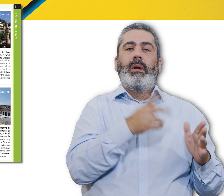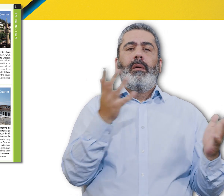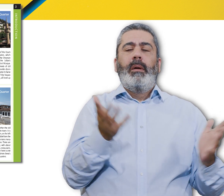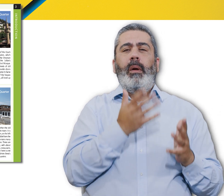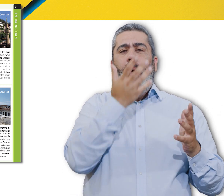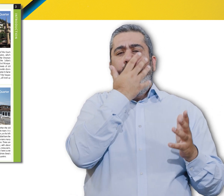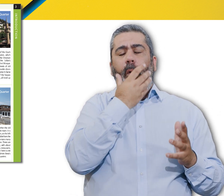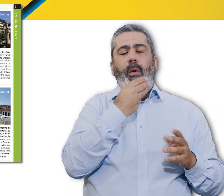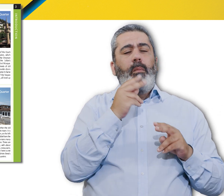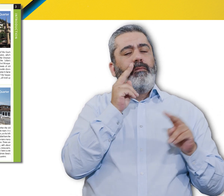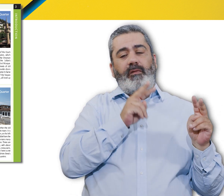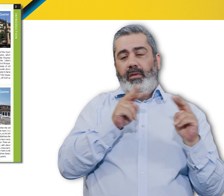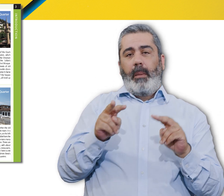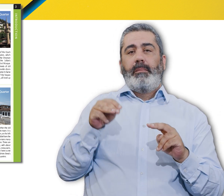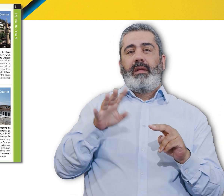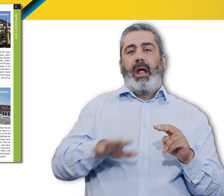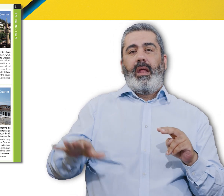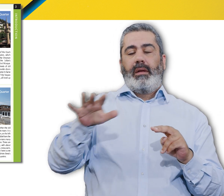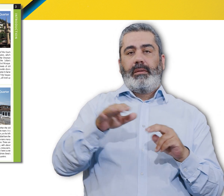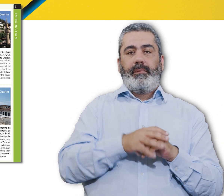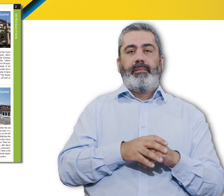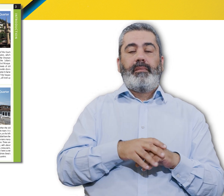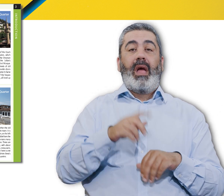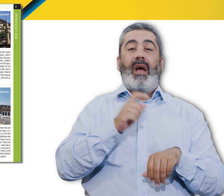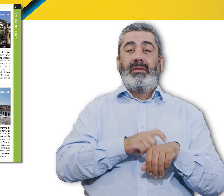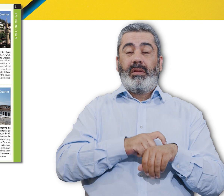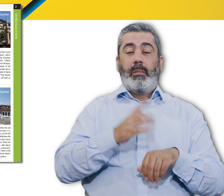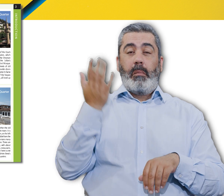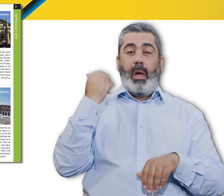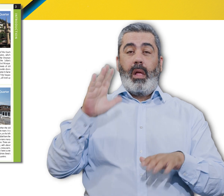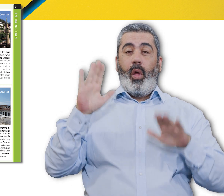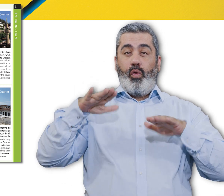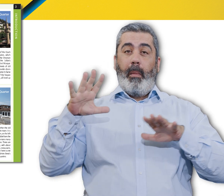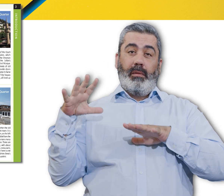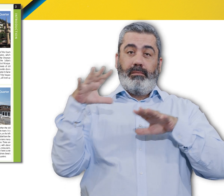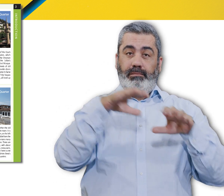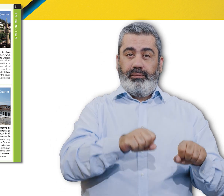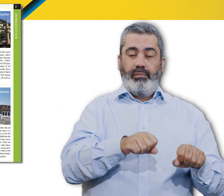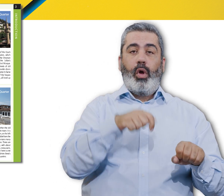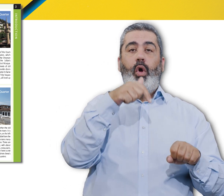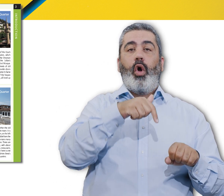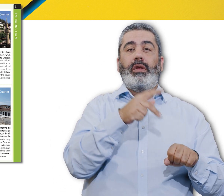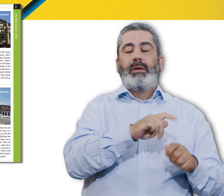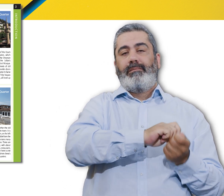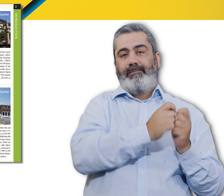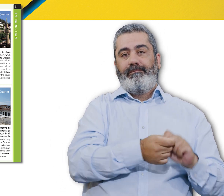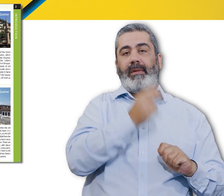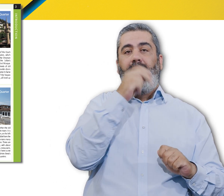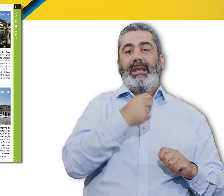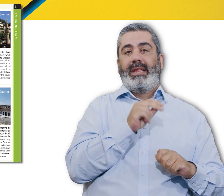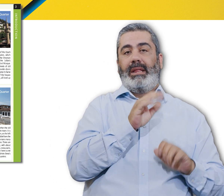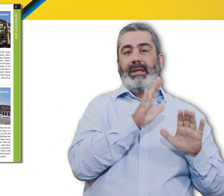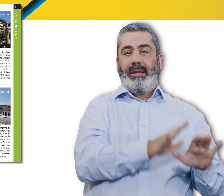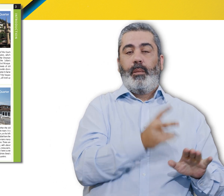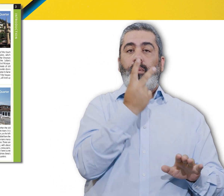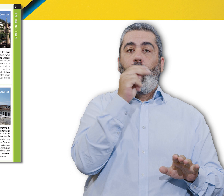the Christian Quarter with 2 churches, St. Spiridon's, Kirche Ishen Spiritnit, and Church of St.